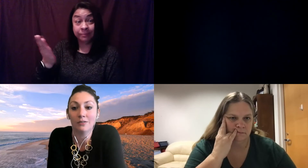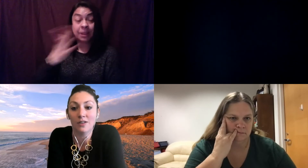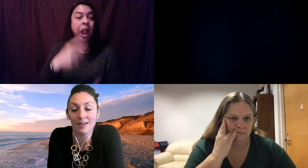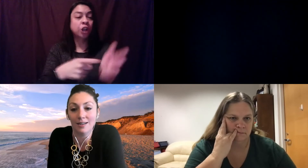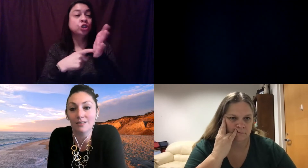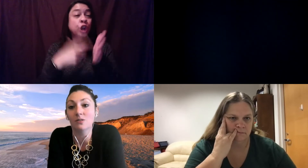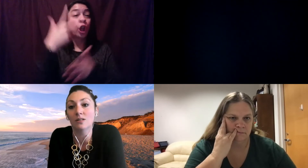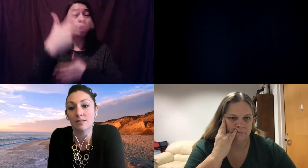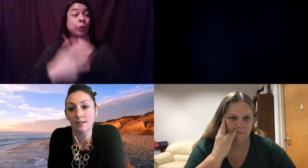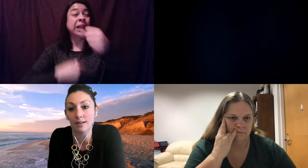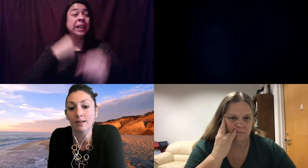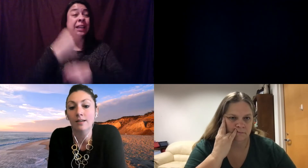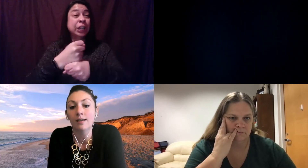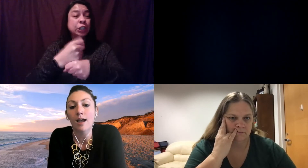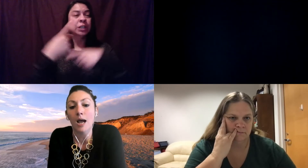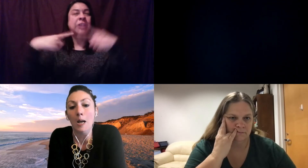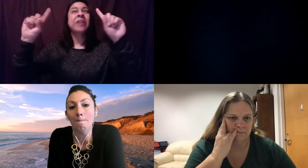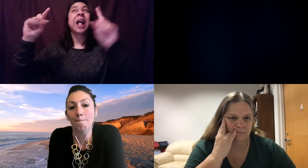get the funding to do the study.